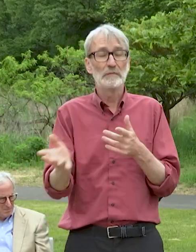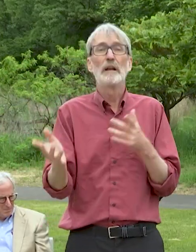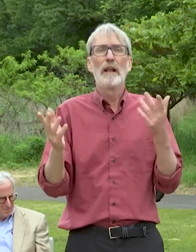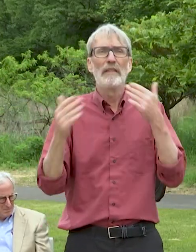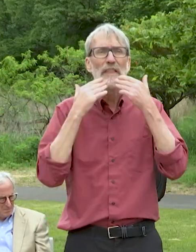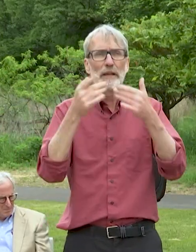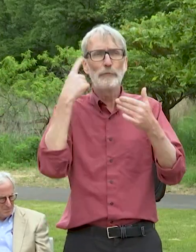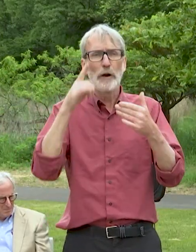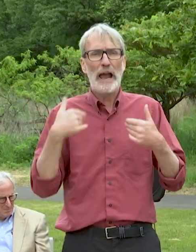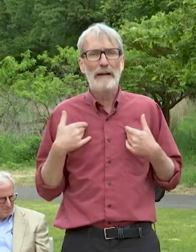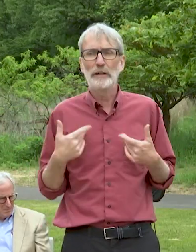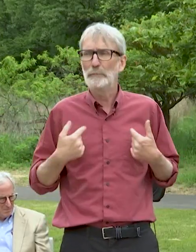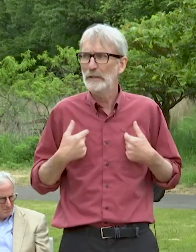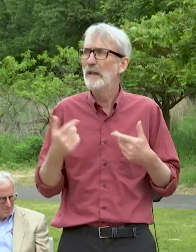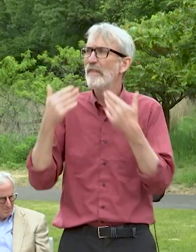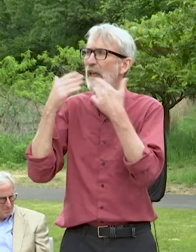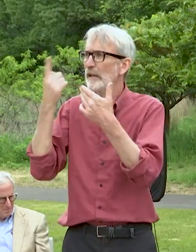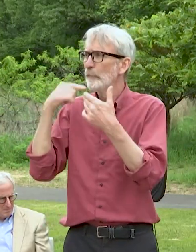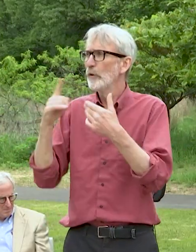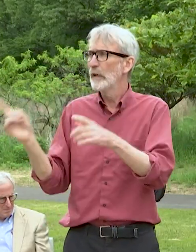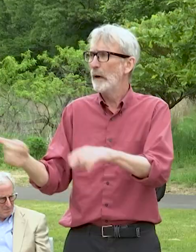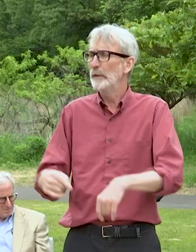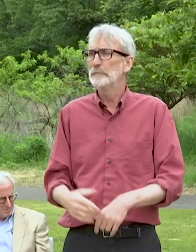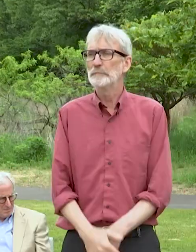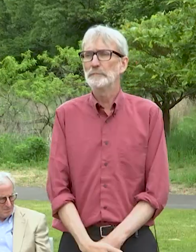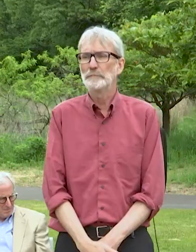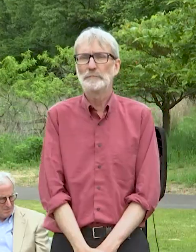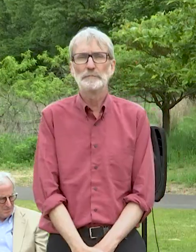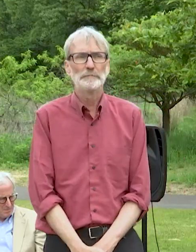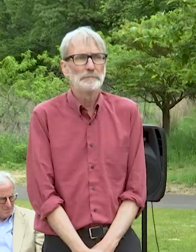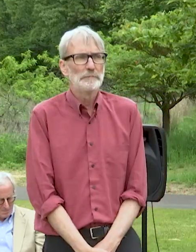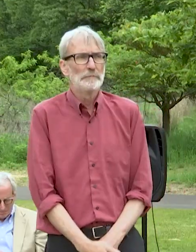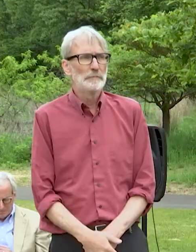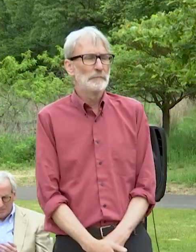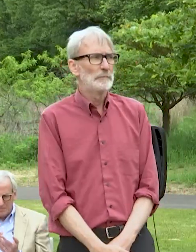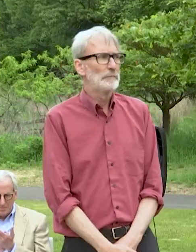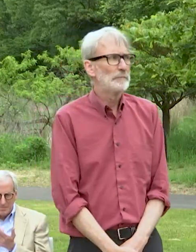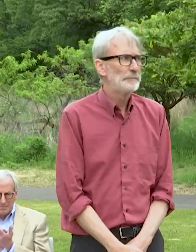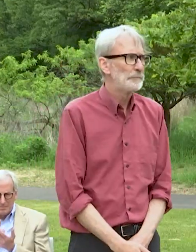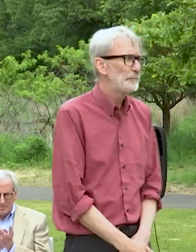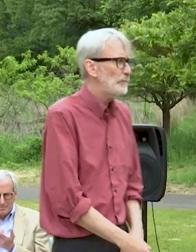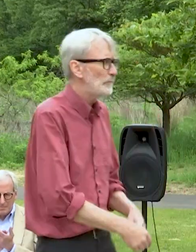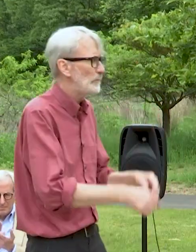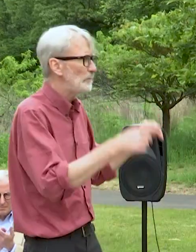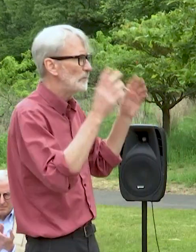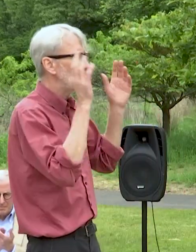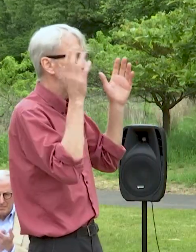you for having me. Thank you for being here, and I look forward to hearing from some of the other guests as well. Catherine?